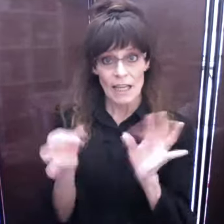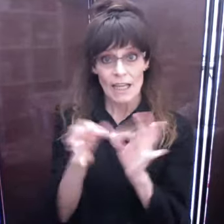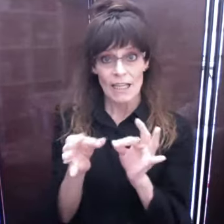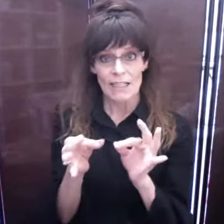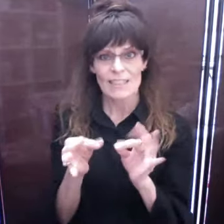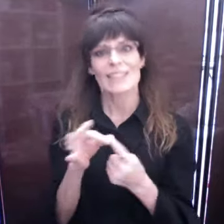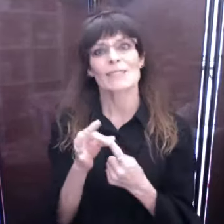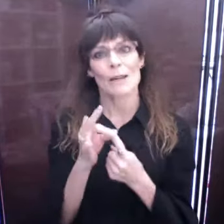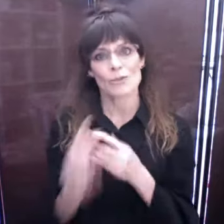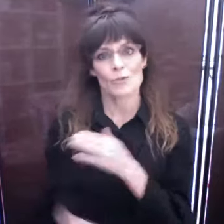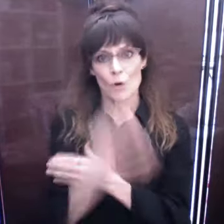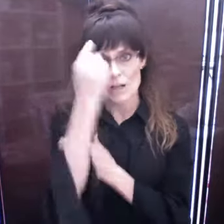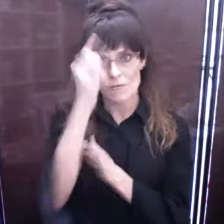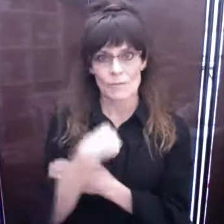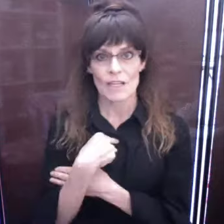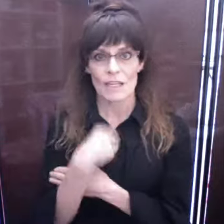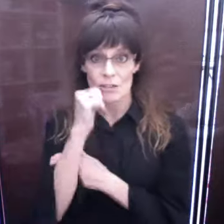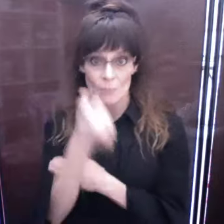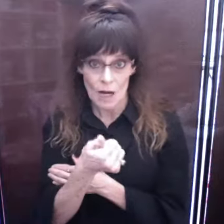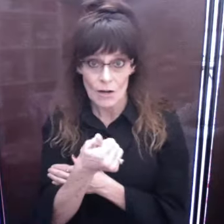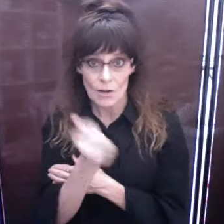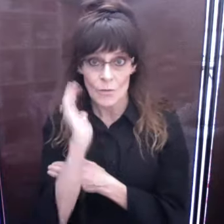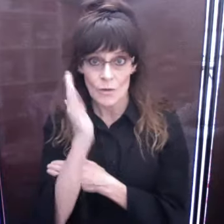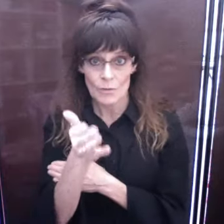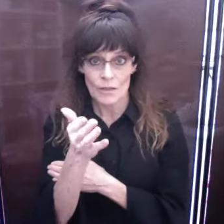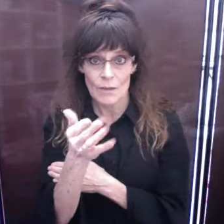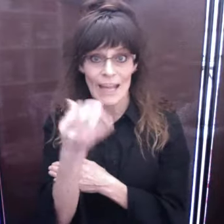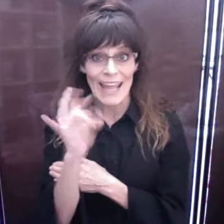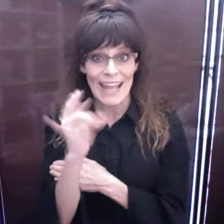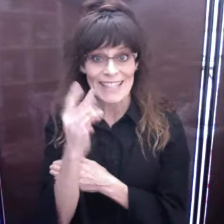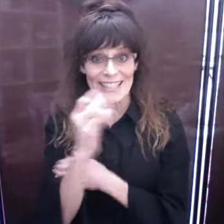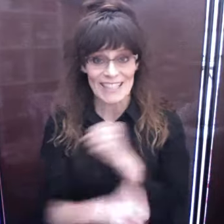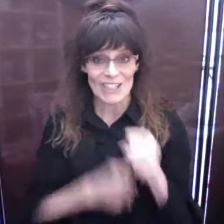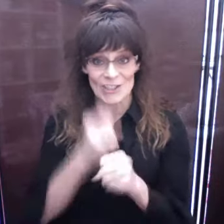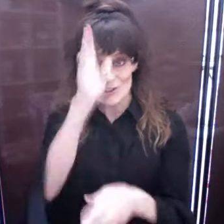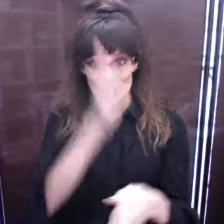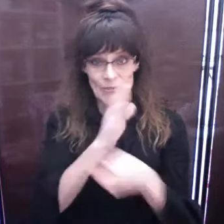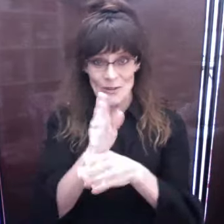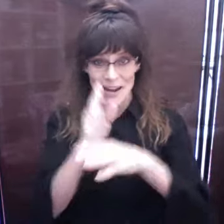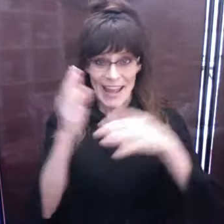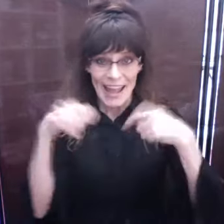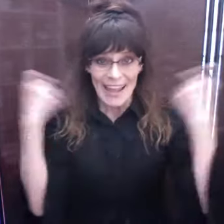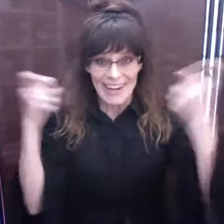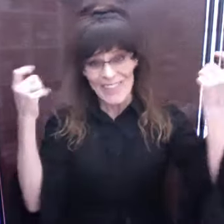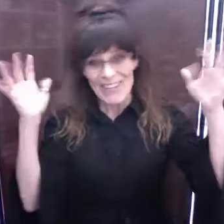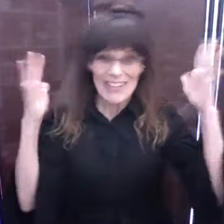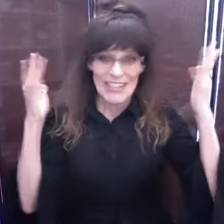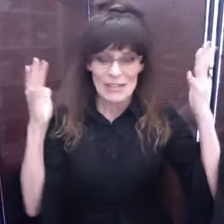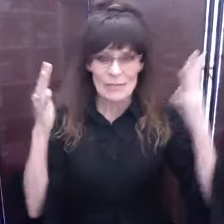special morning for me. Tomorrow would be my 18-year sober anniversary, but right about now,